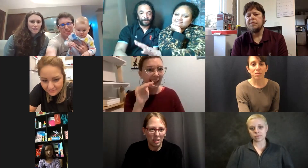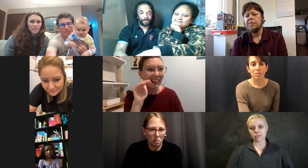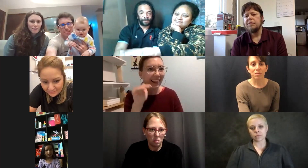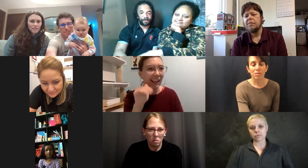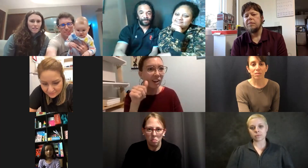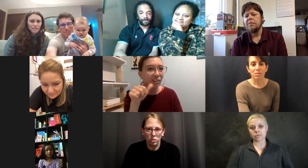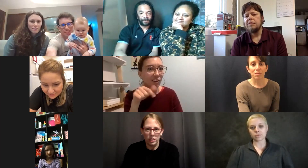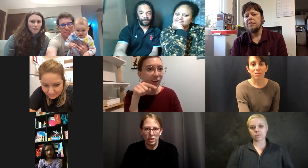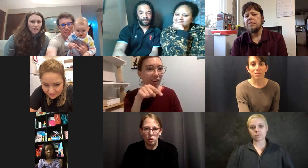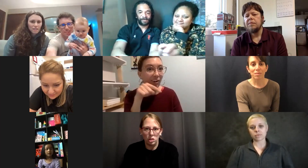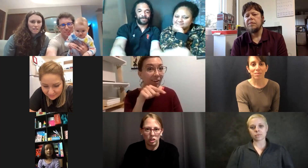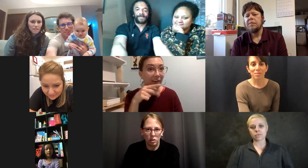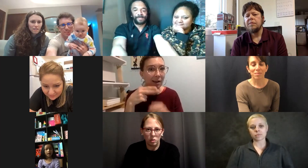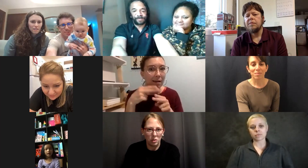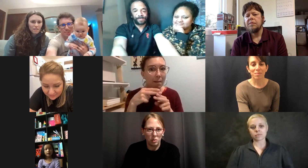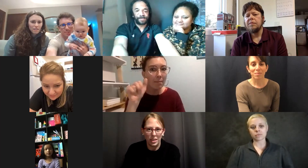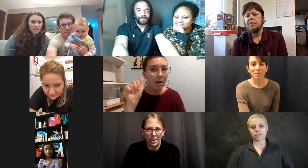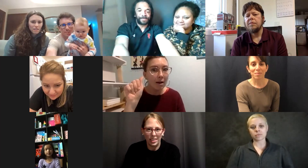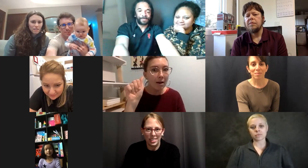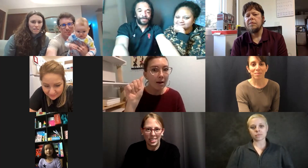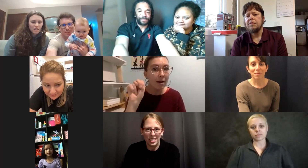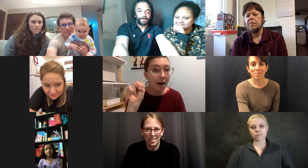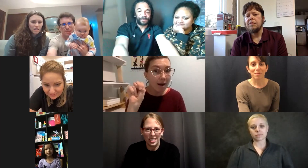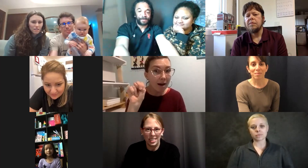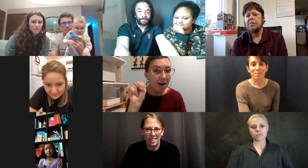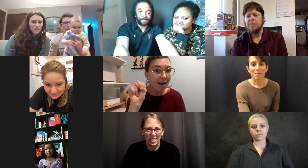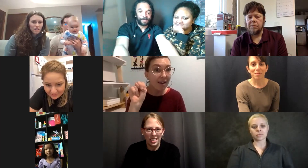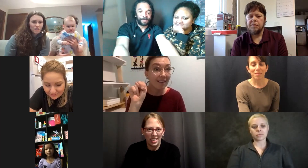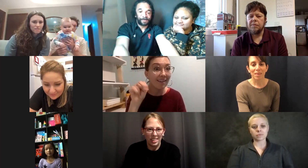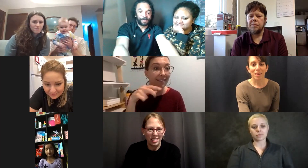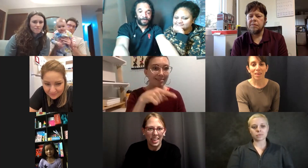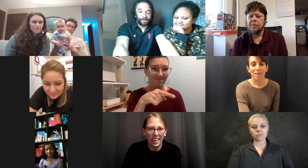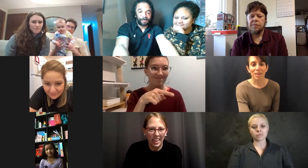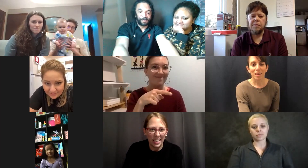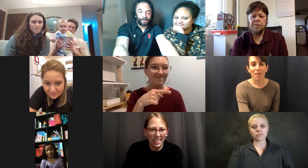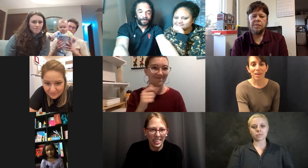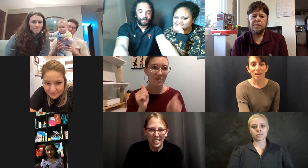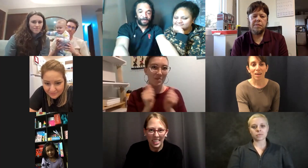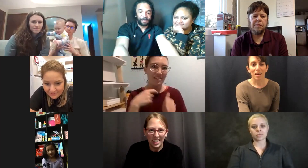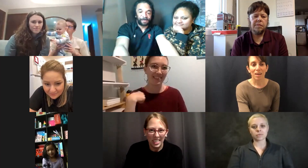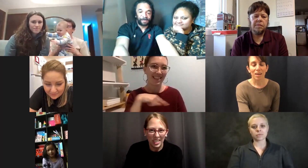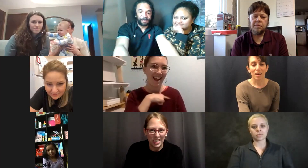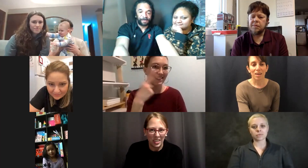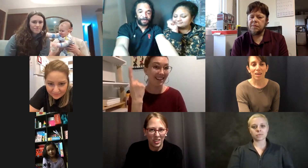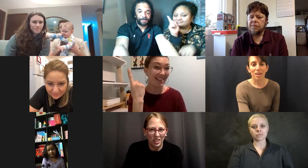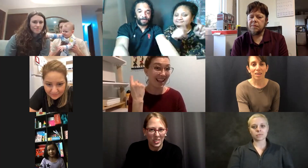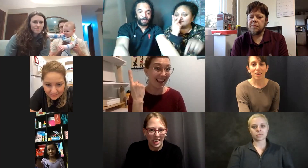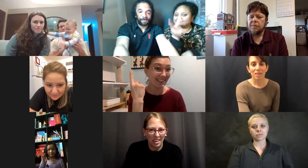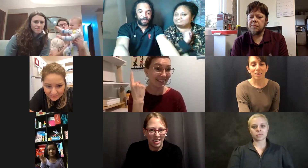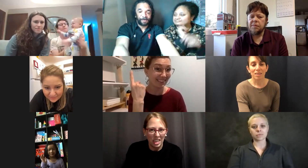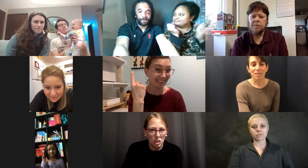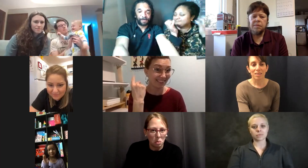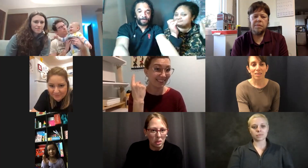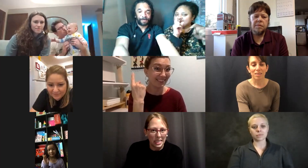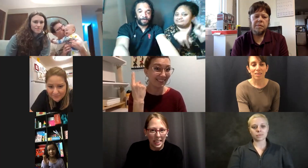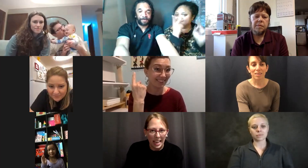Let's see. Seeing who we should go to next. There's Anne. She's the little girl who's